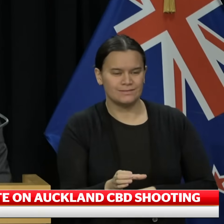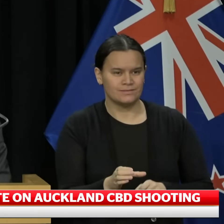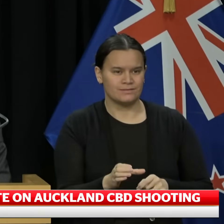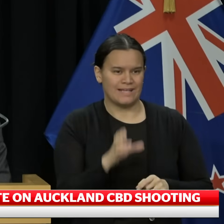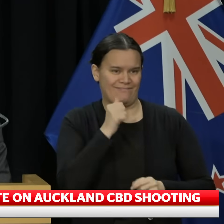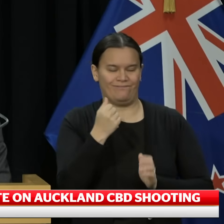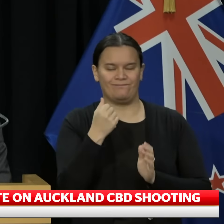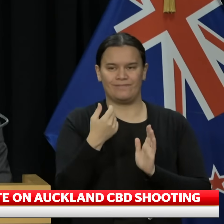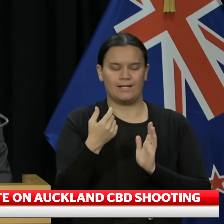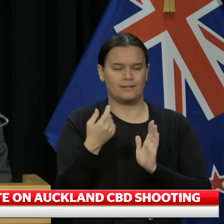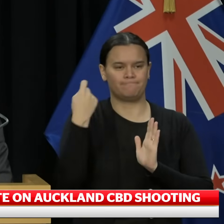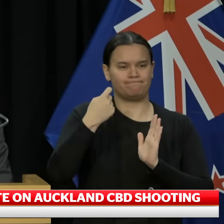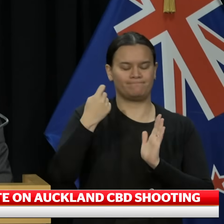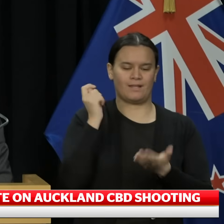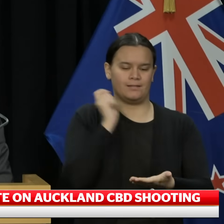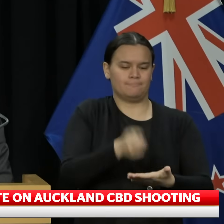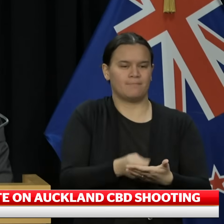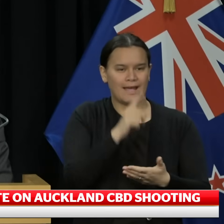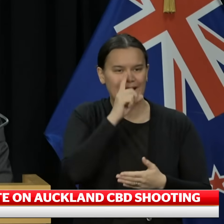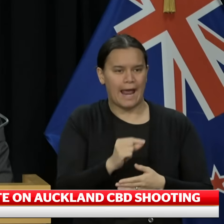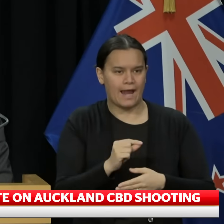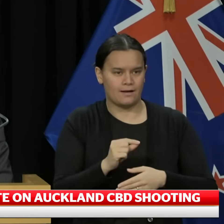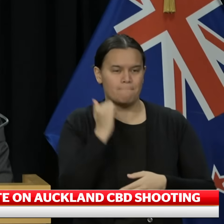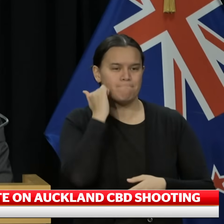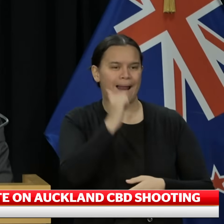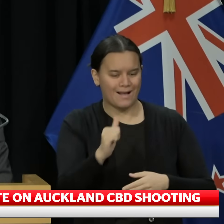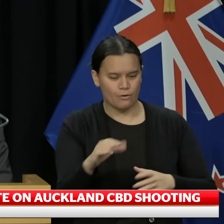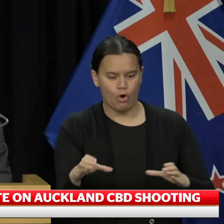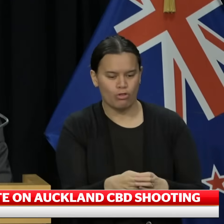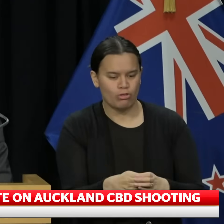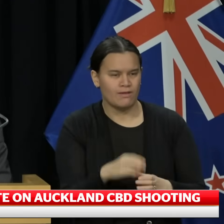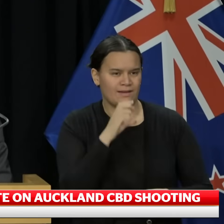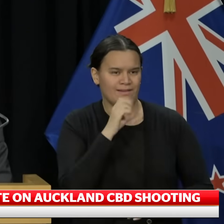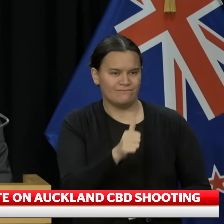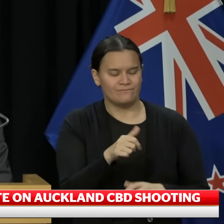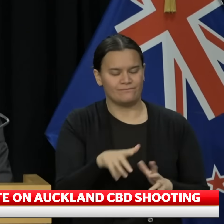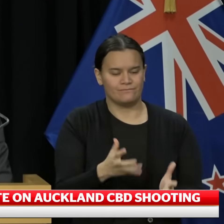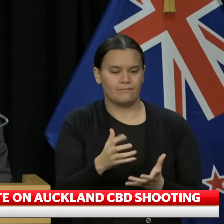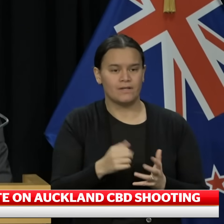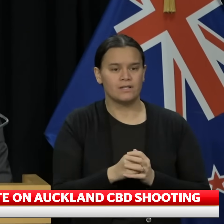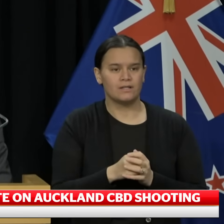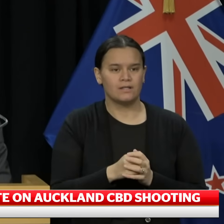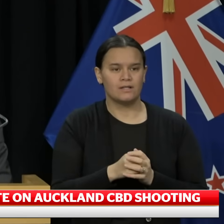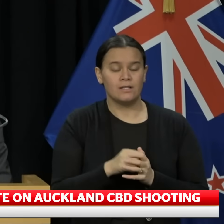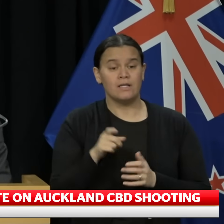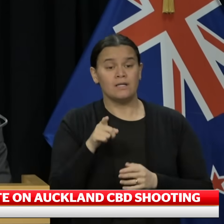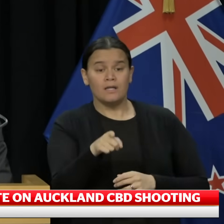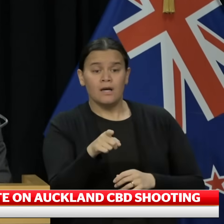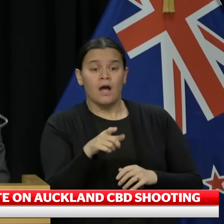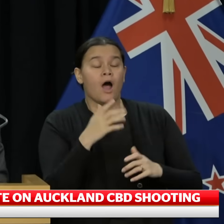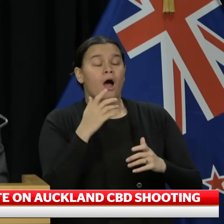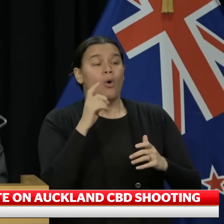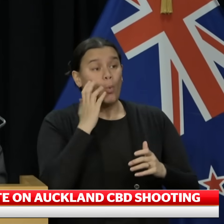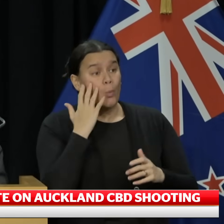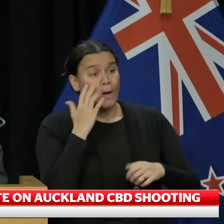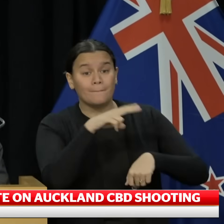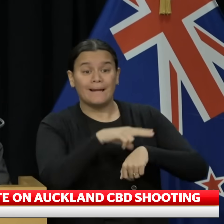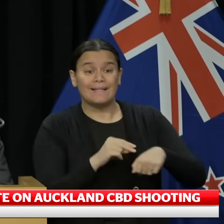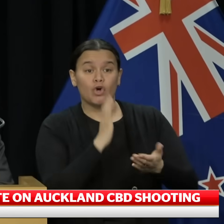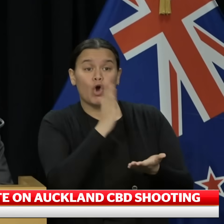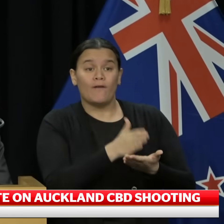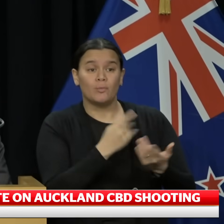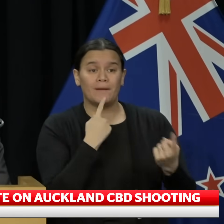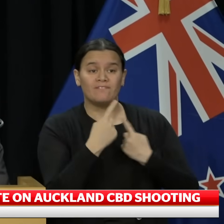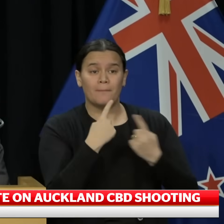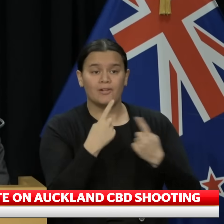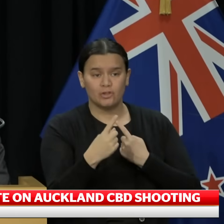or the details of the individual shooter. Obviously, police are working to confirm information, and as soon as they're in a position to share